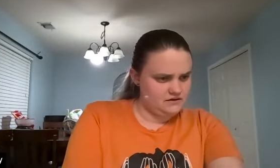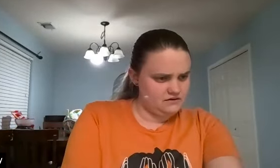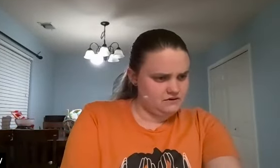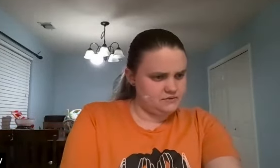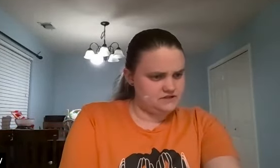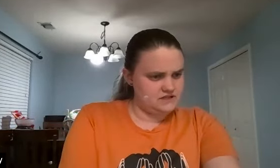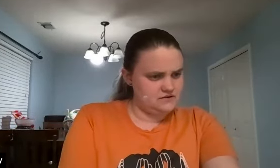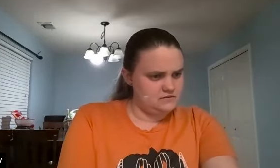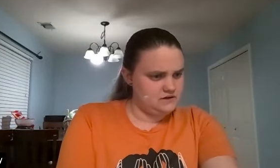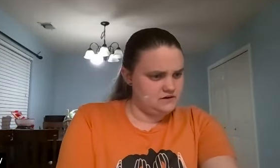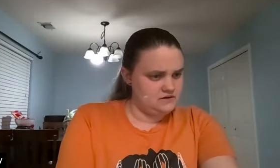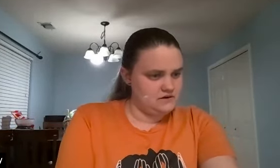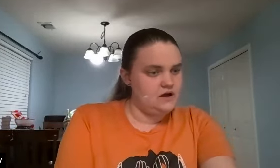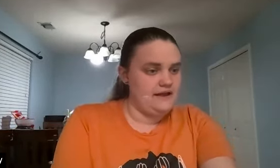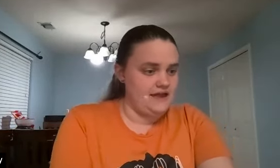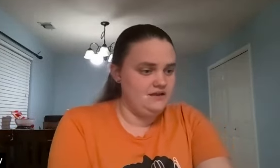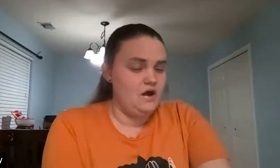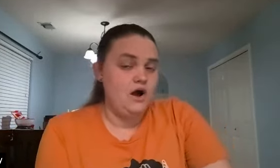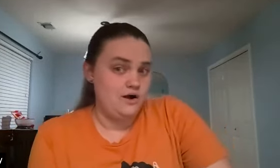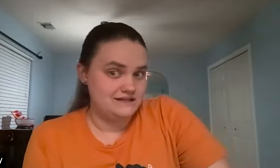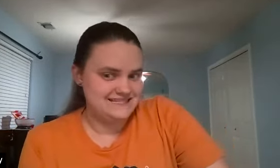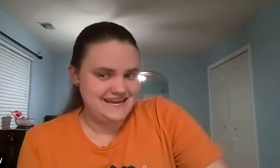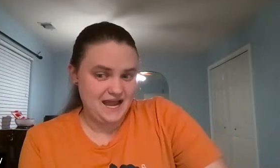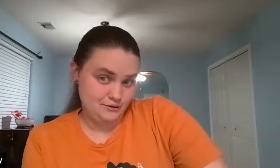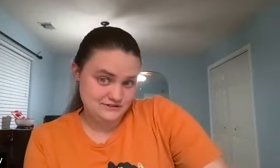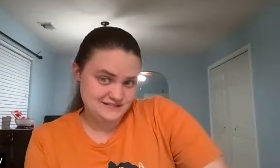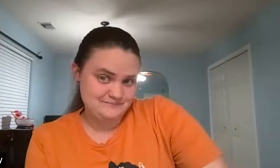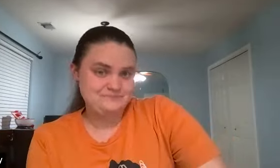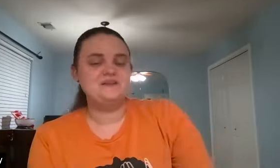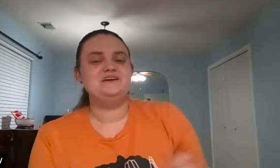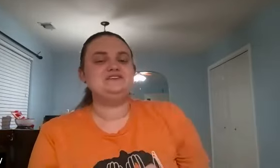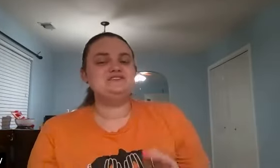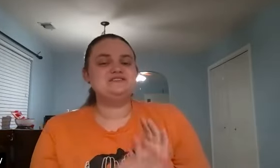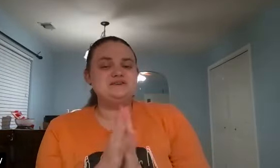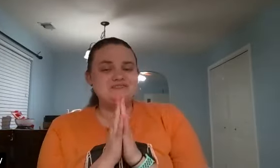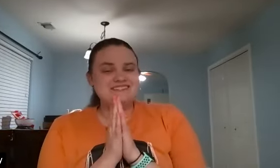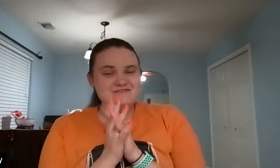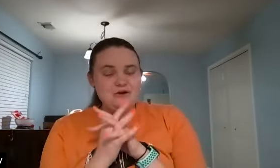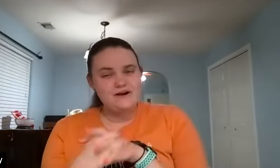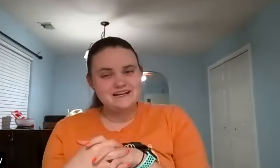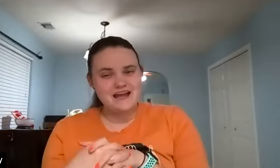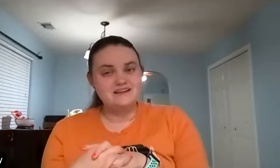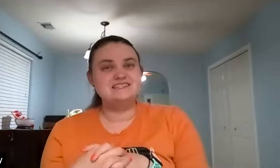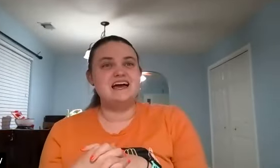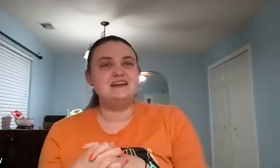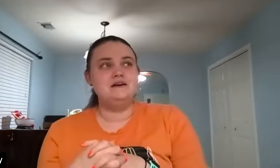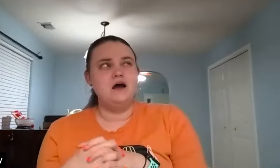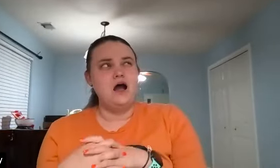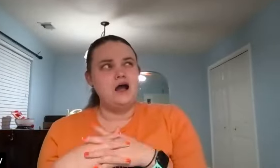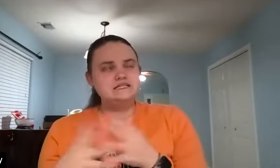All right, where's the other one? Okay, haunted house. So the sign for haunted house that I tend